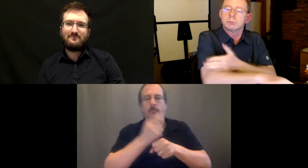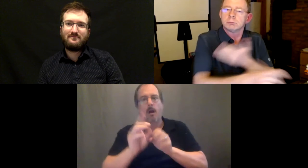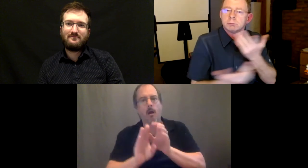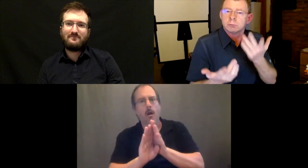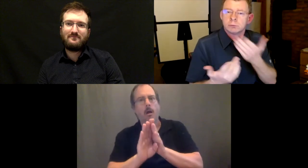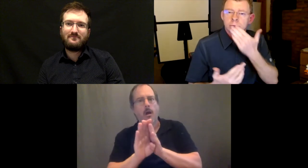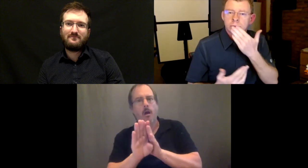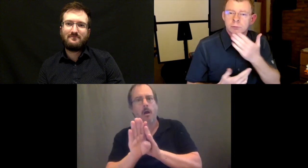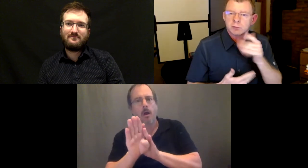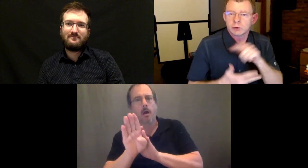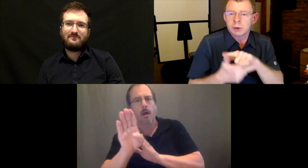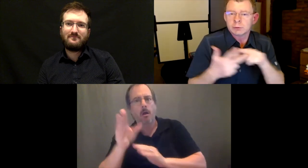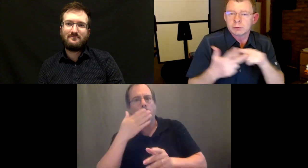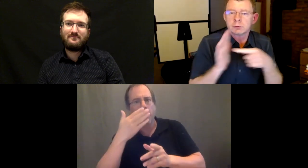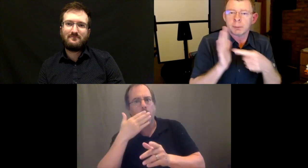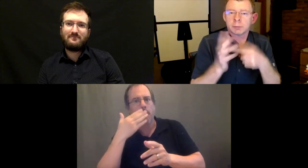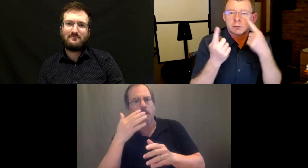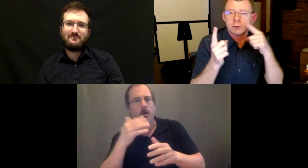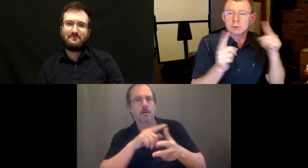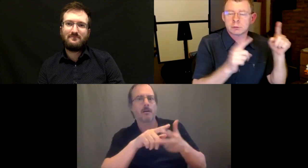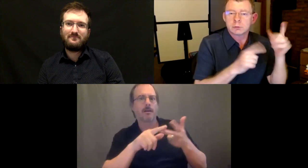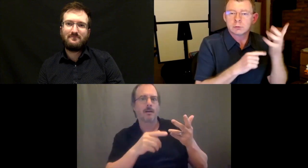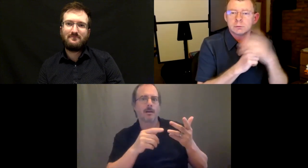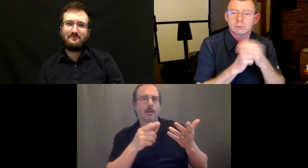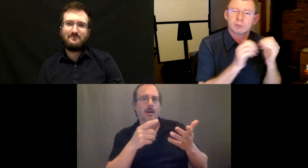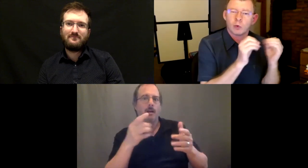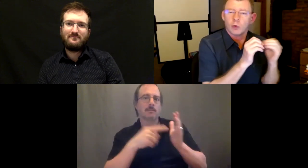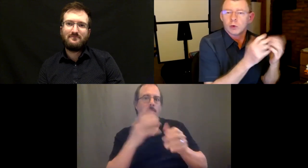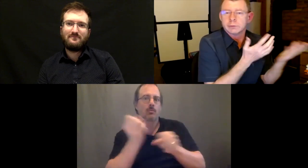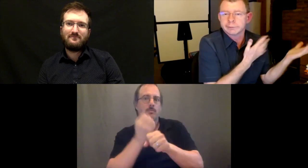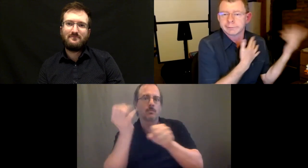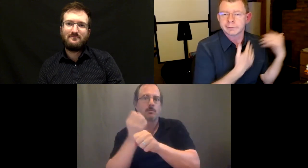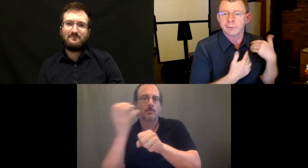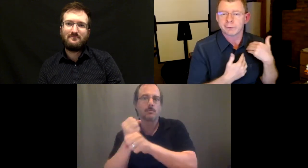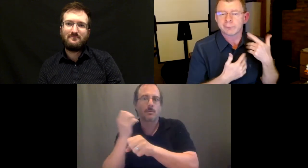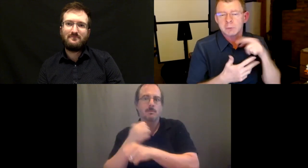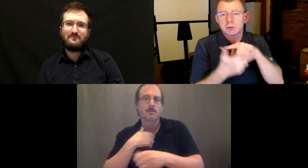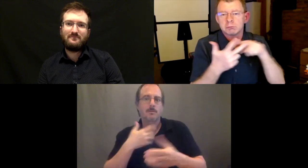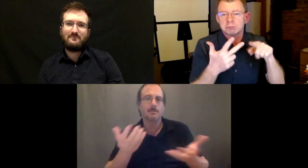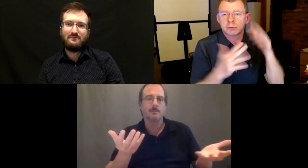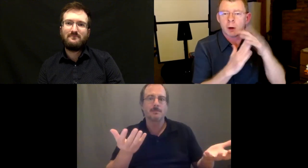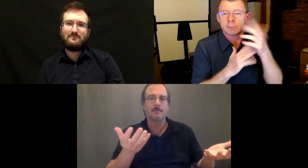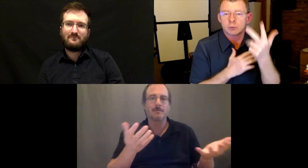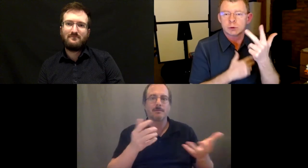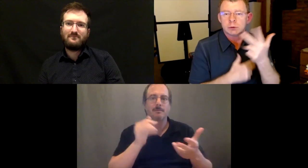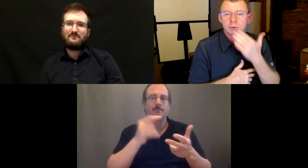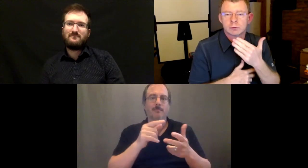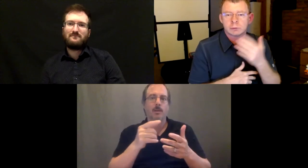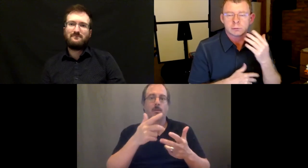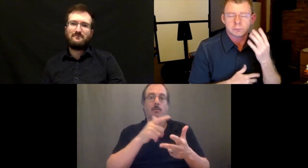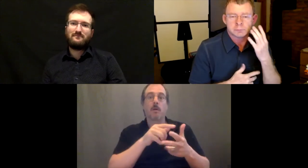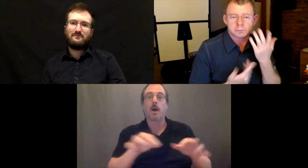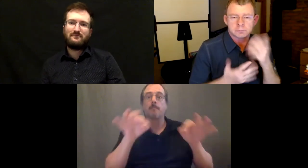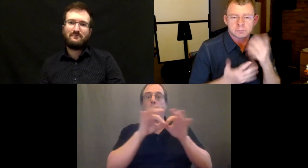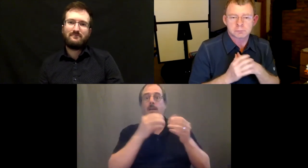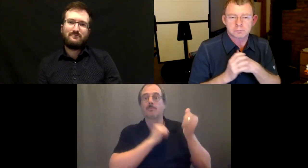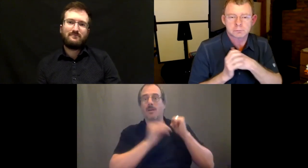at that job at GM, and there was huge improvements in that student. So those are probably the top